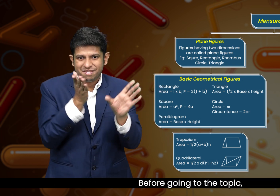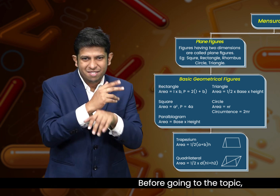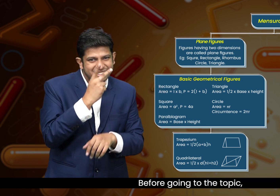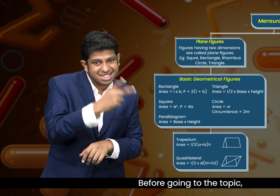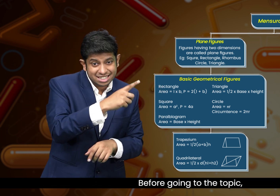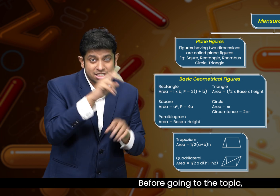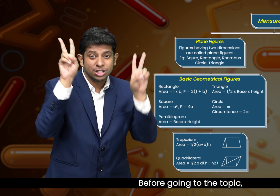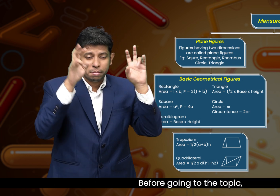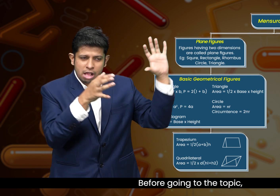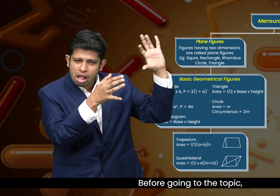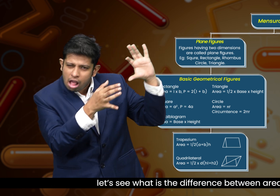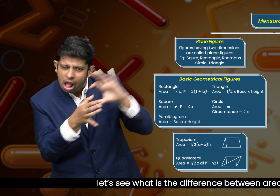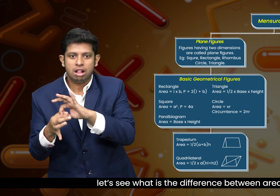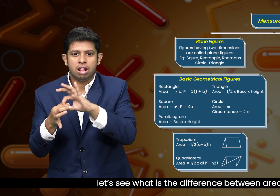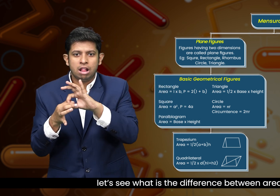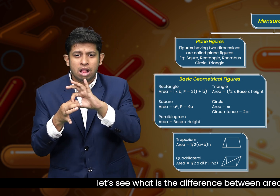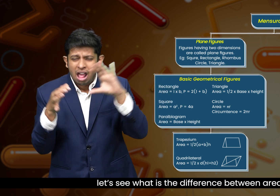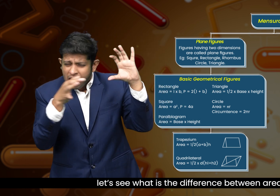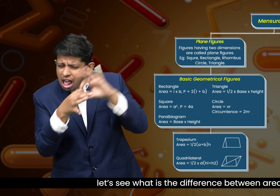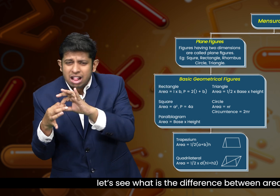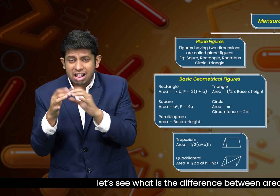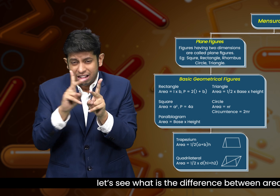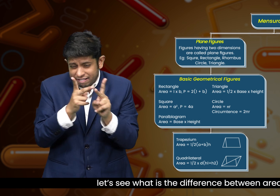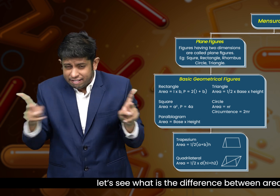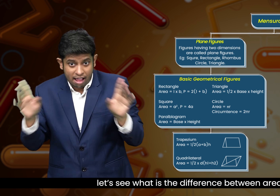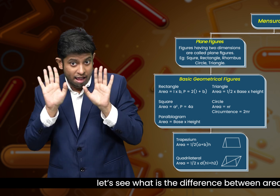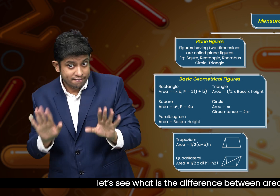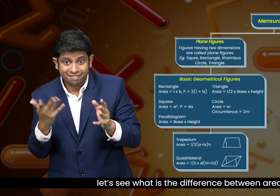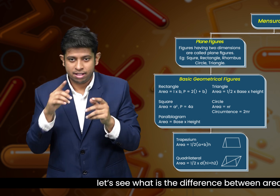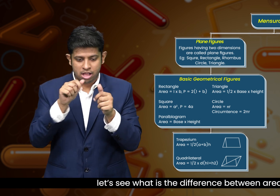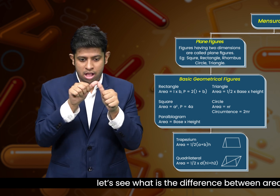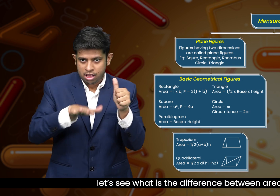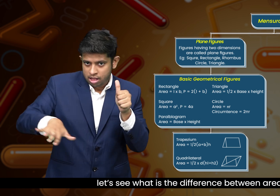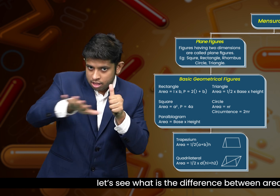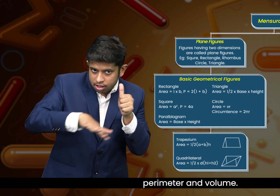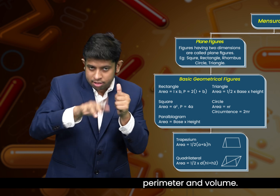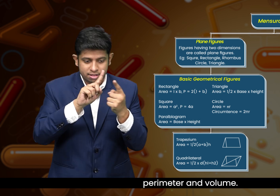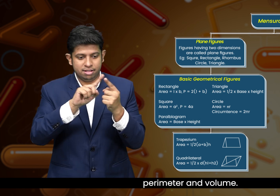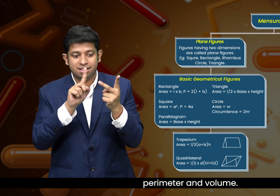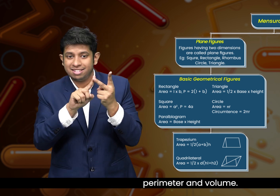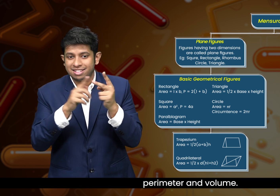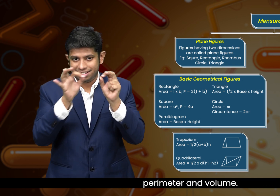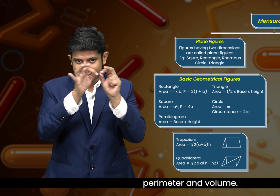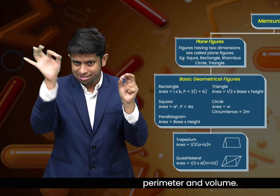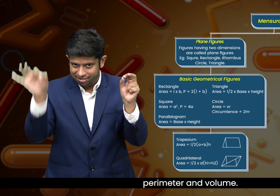Before going to the topic, let's see what is difference between area, perimeter and